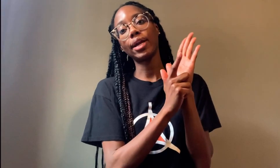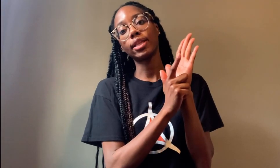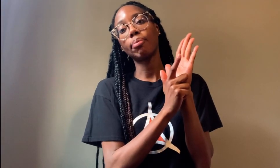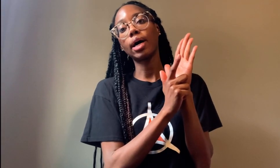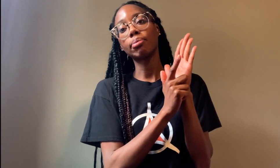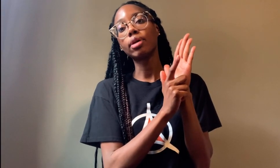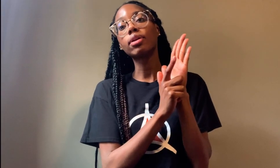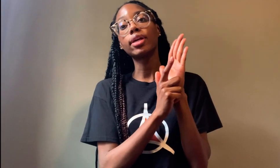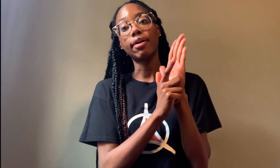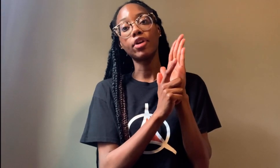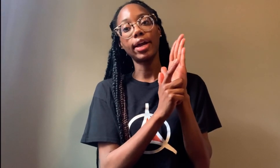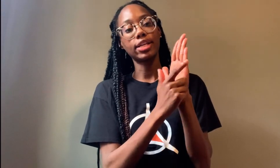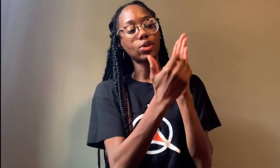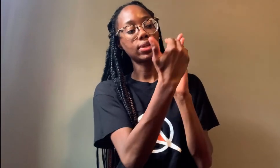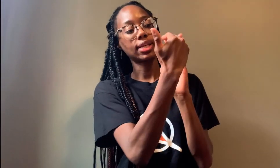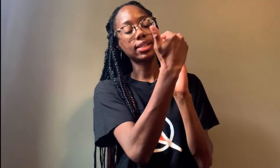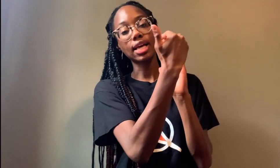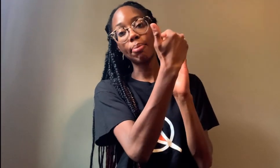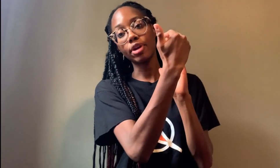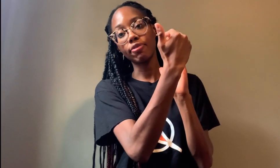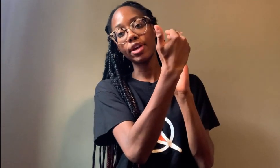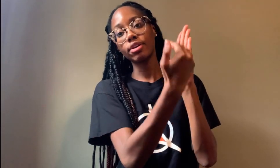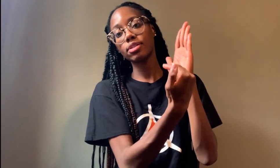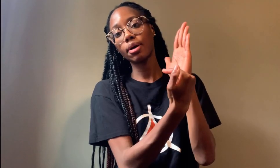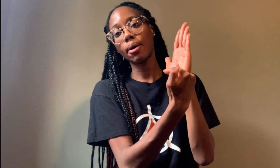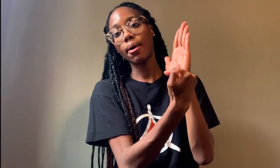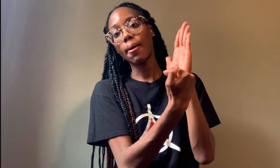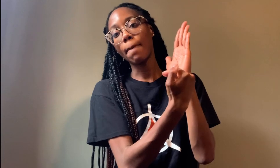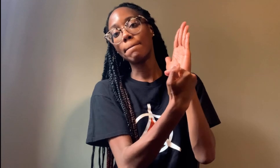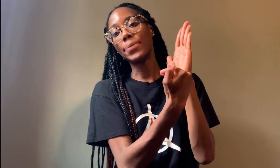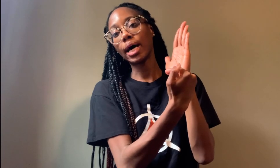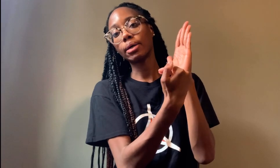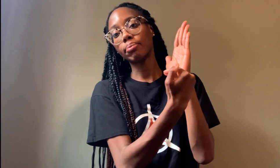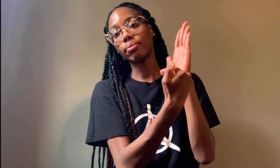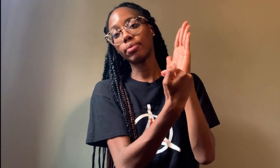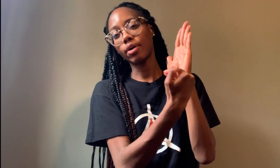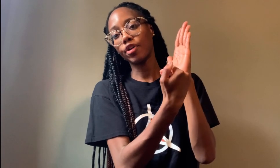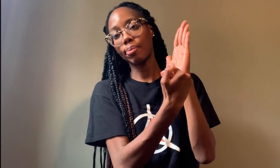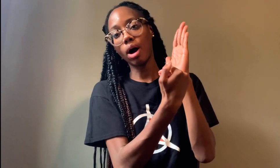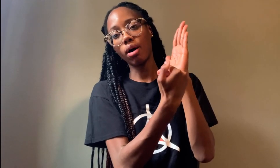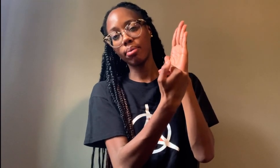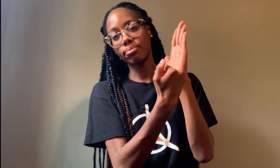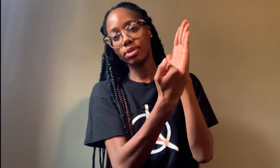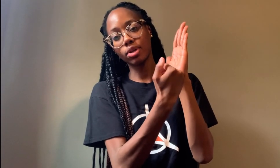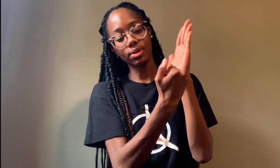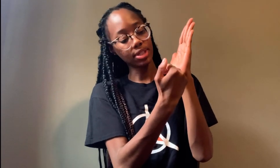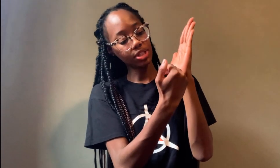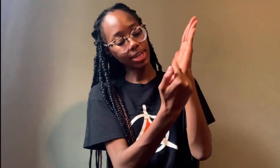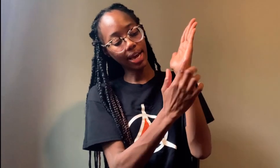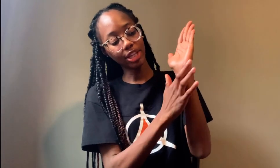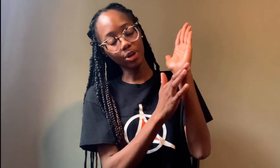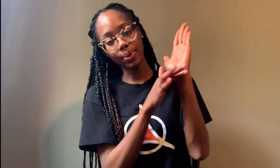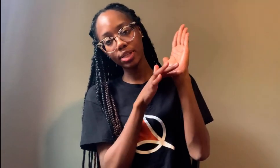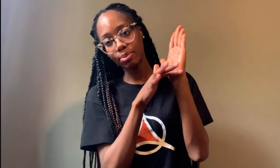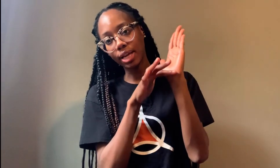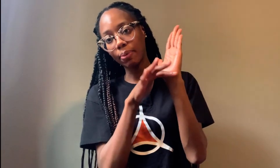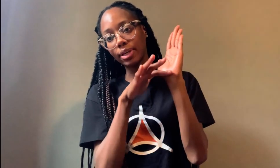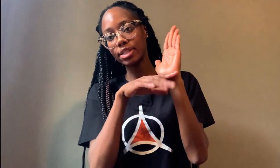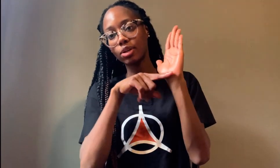at the bottom, literally, of your hand. So it's at the top of your fingers, bottom of your palm. So essentially kind of your wrist, but not really. So